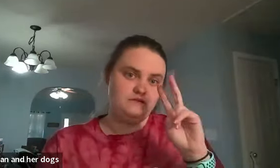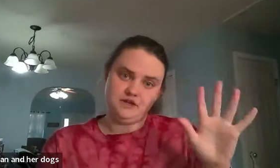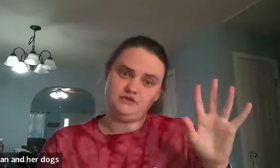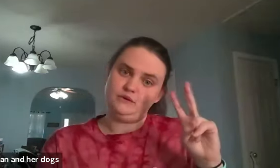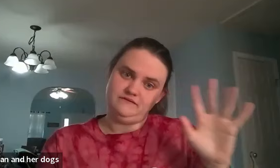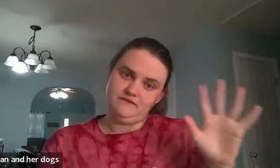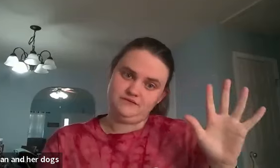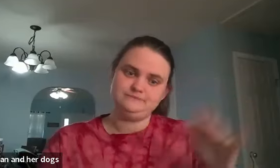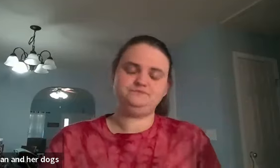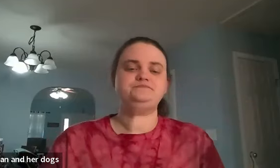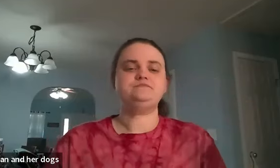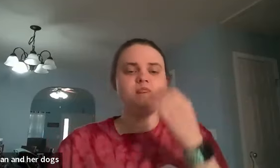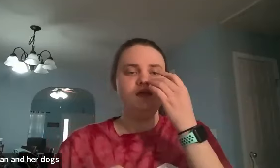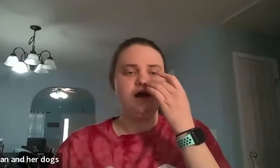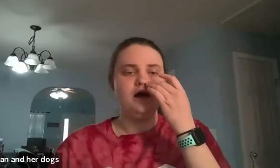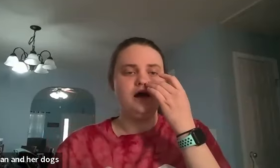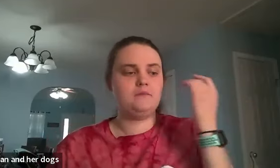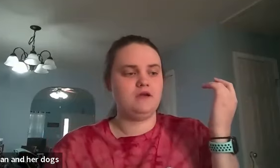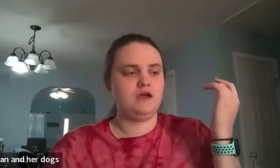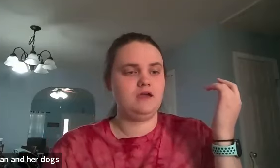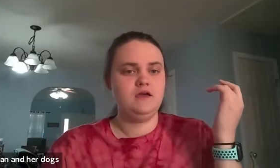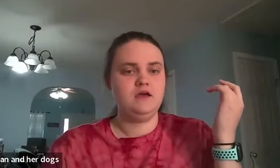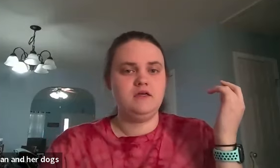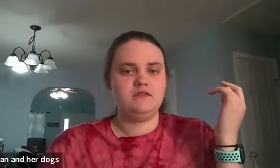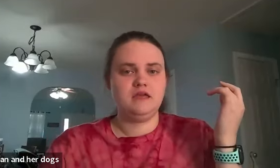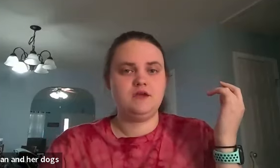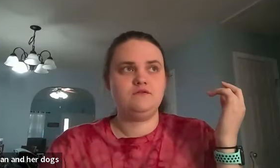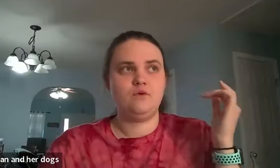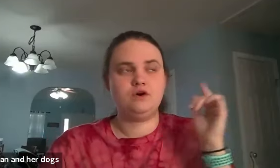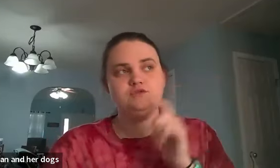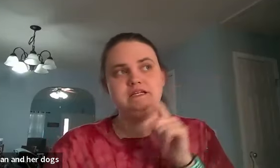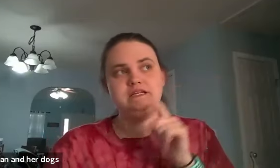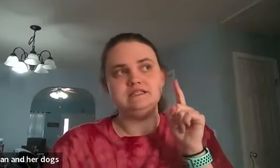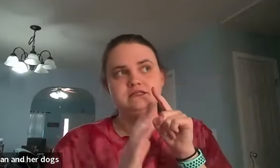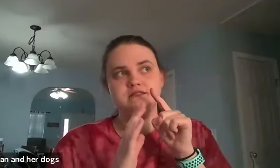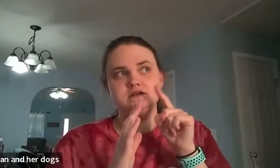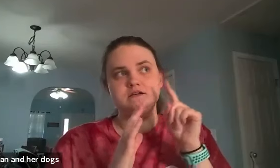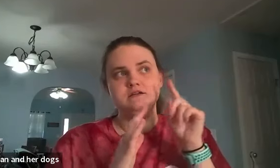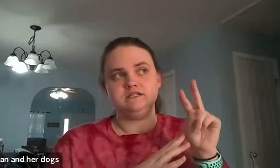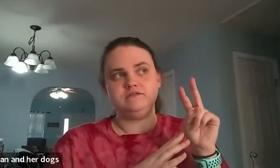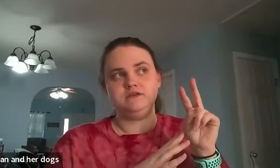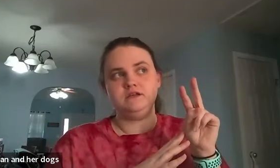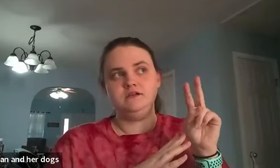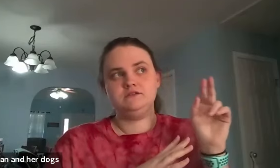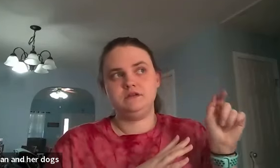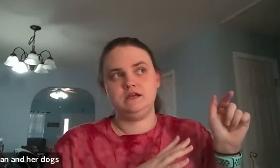have to go 25. Okay. Then for 26, 27,